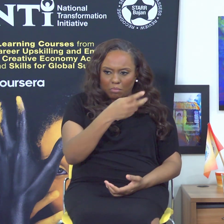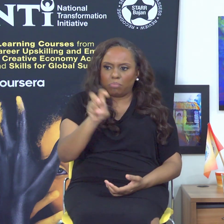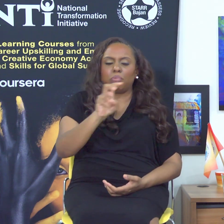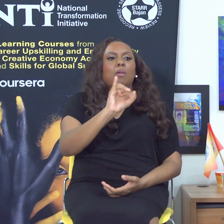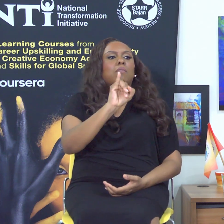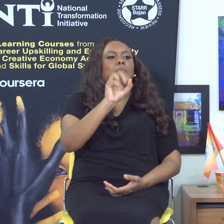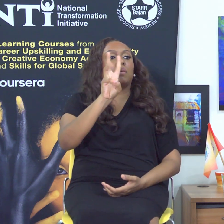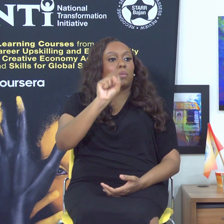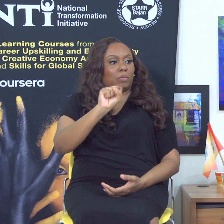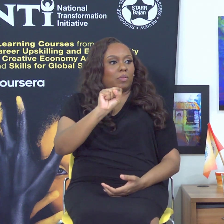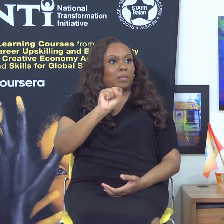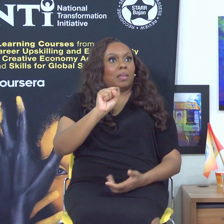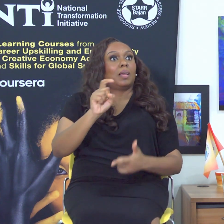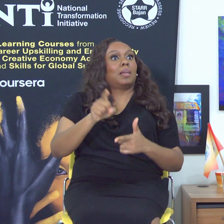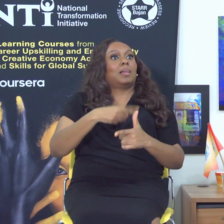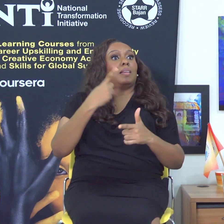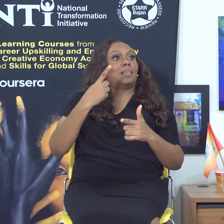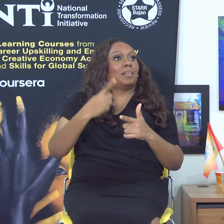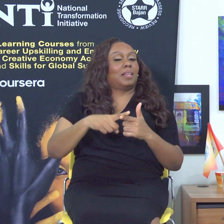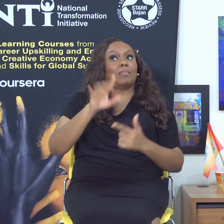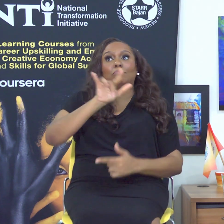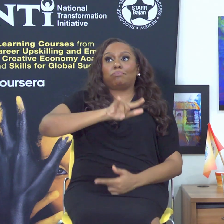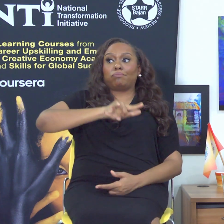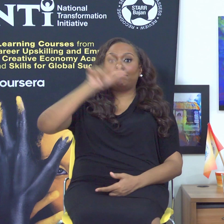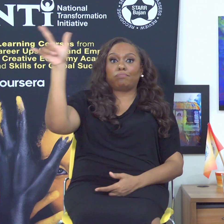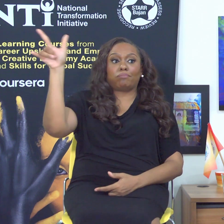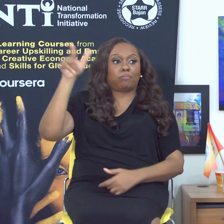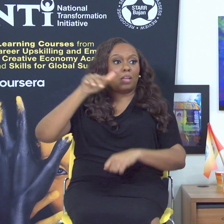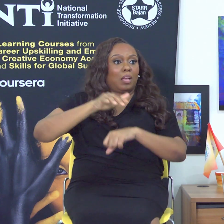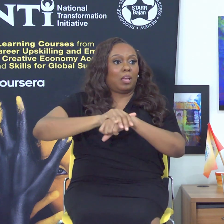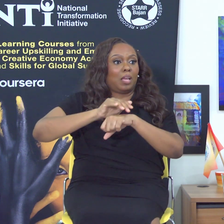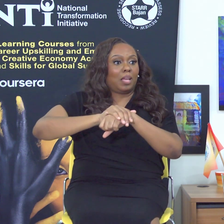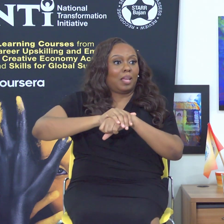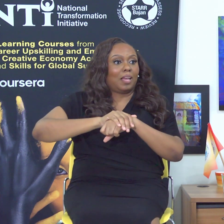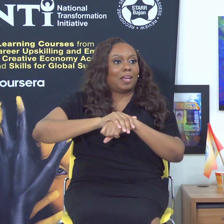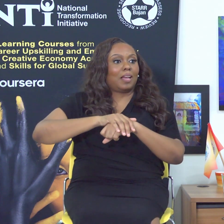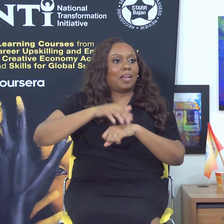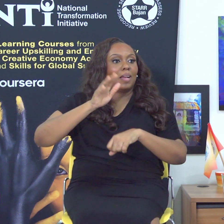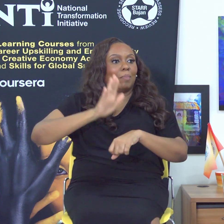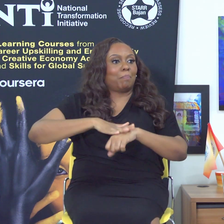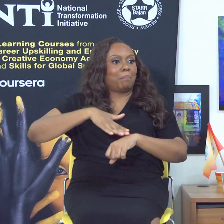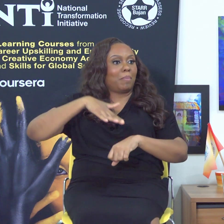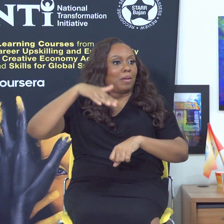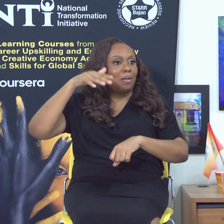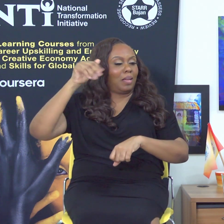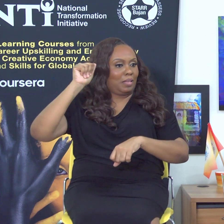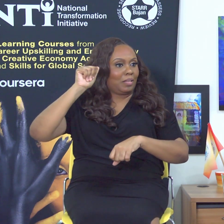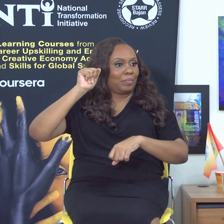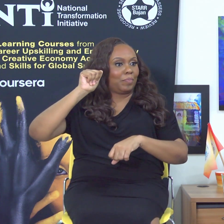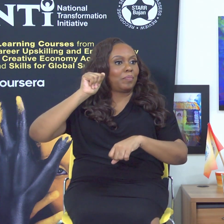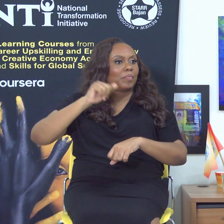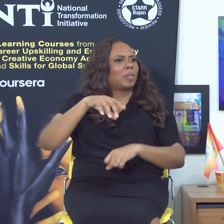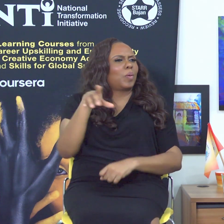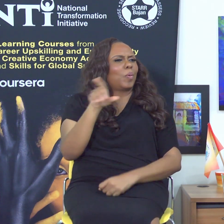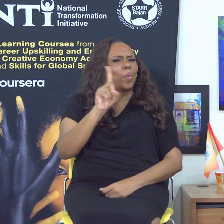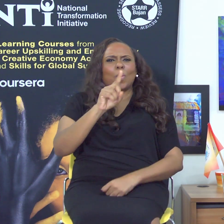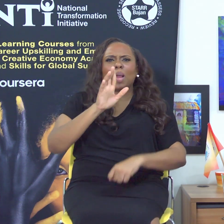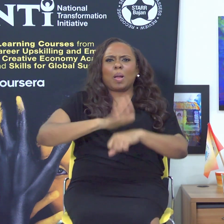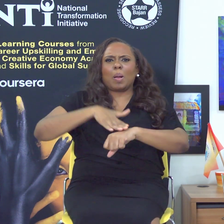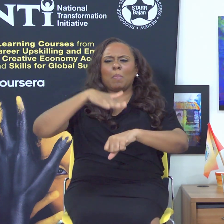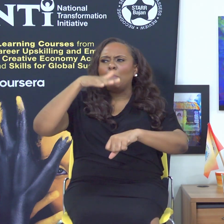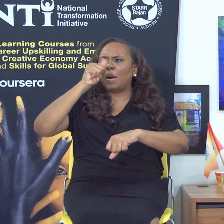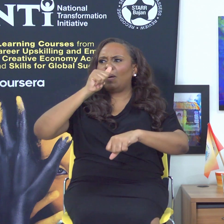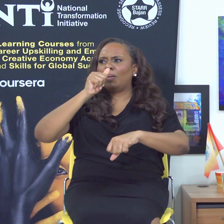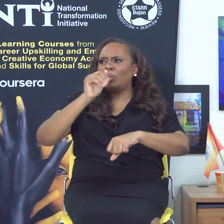School, and then you went to college in, is it Mount Aloysius? Can you tell me where that was and how that